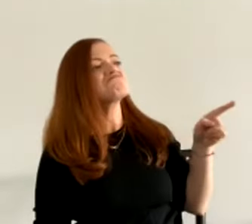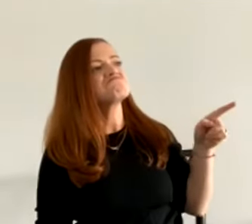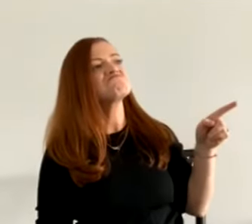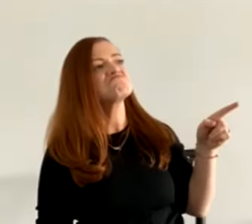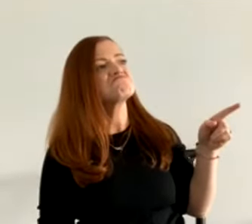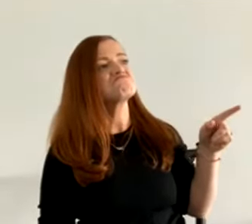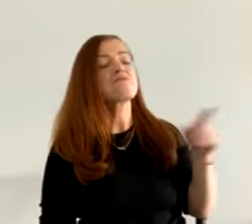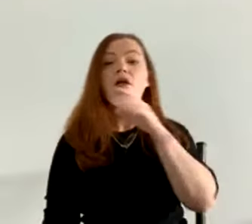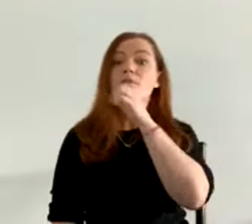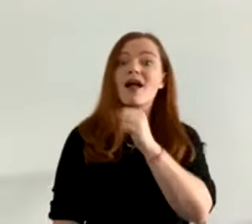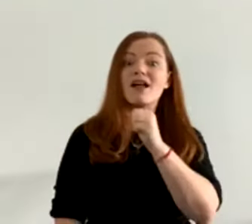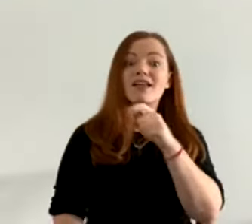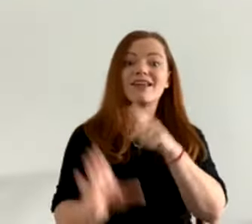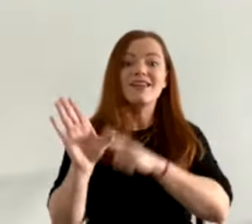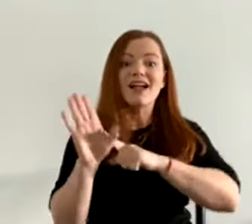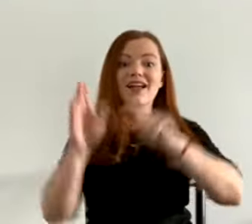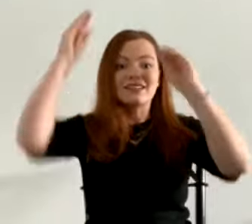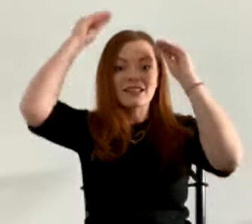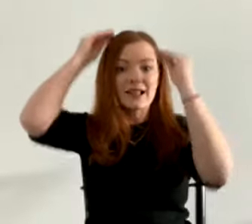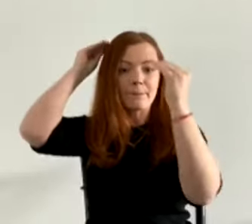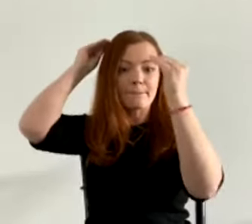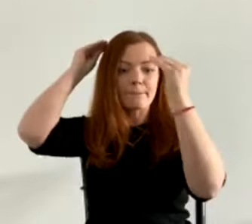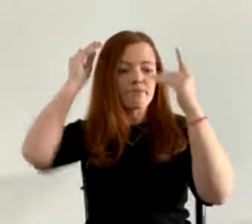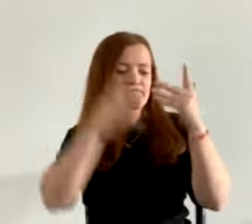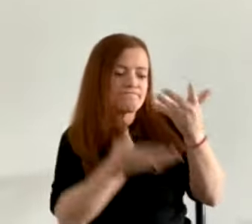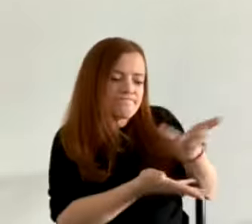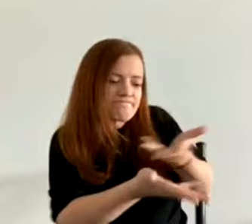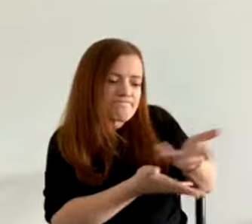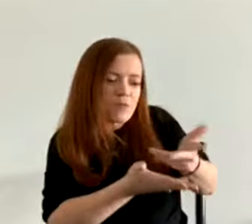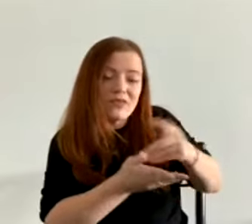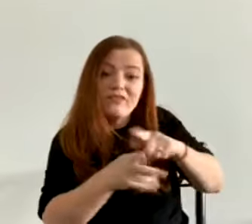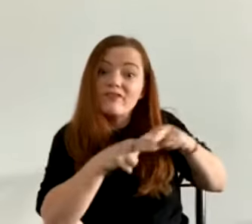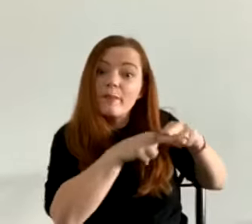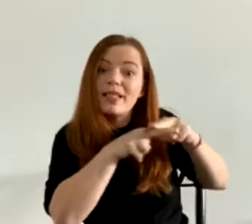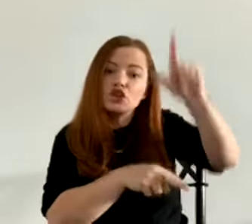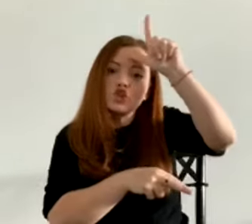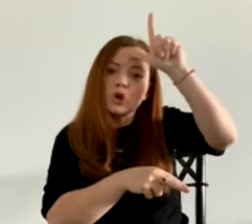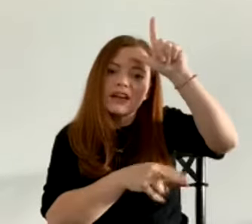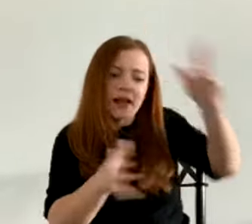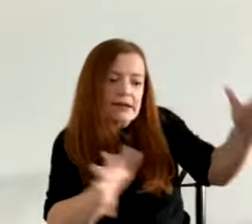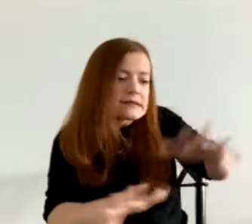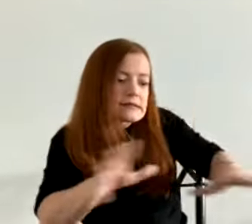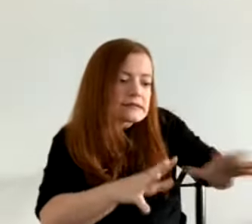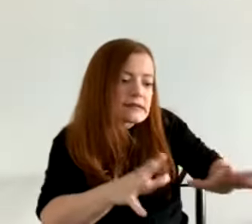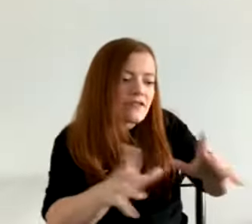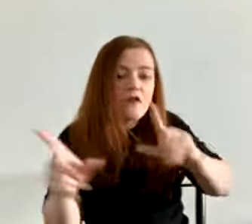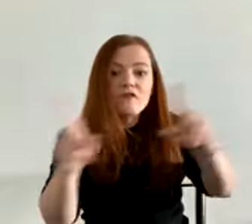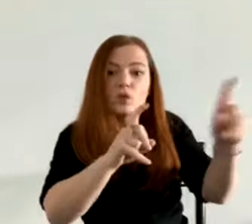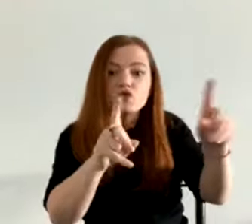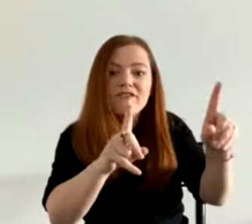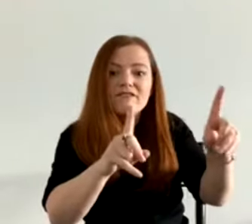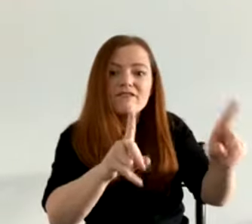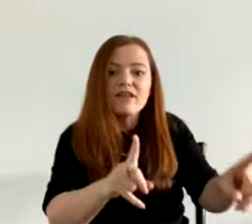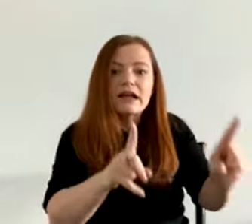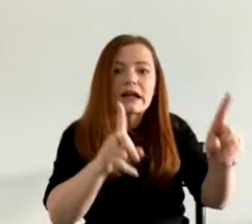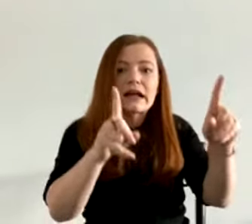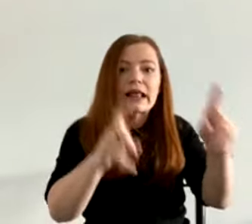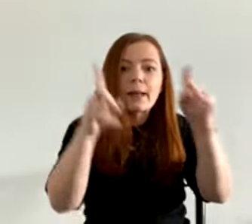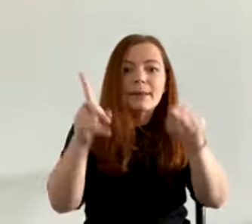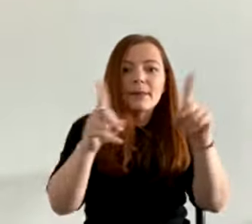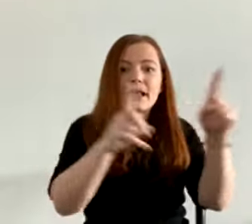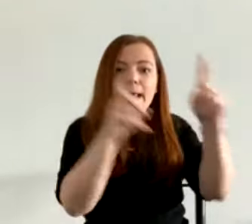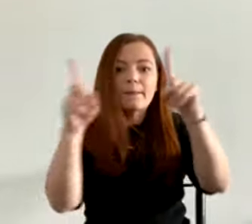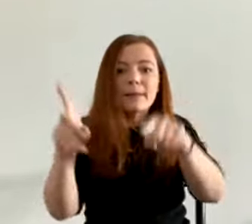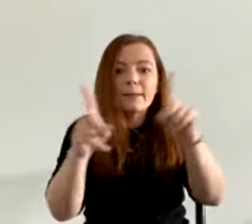wearing a Yankees cap spoke in German to his family as he ushered them into position for a family portrait. Click, beep, click,